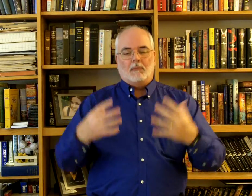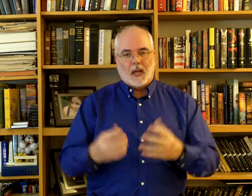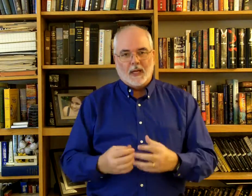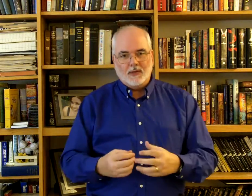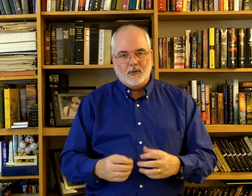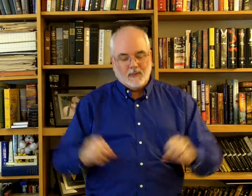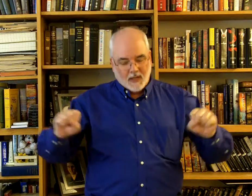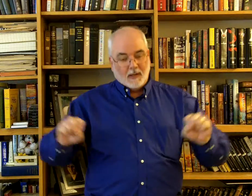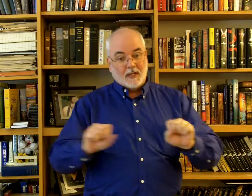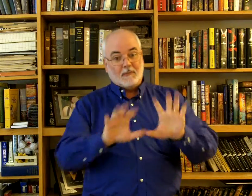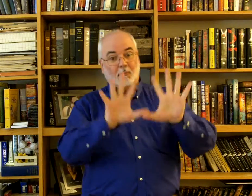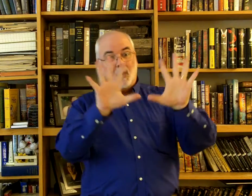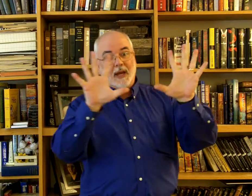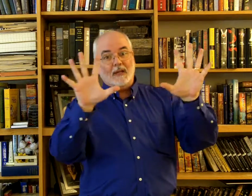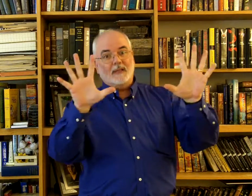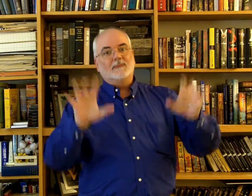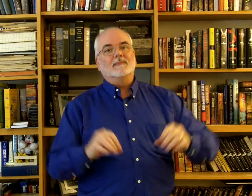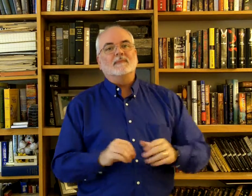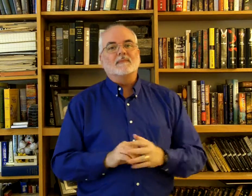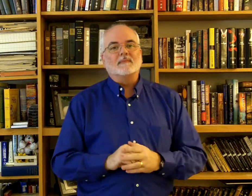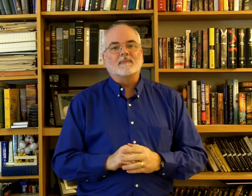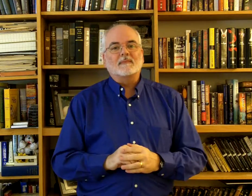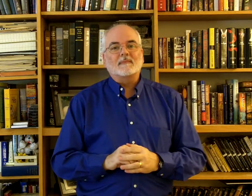blind you. It's bright.